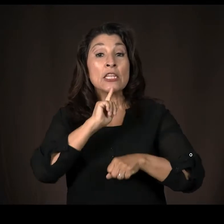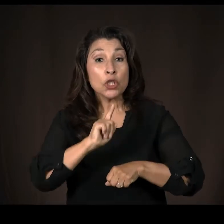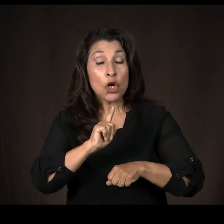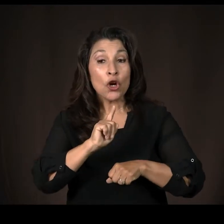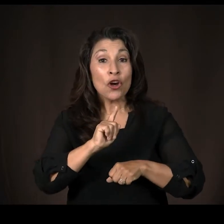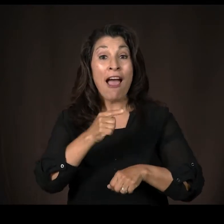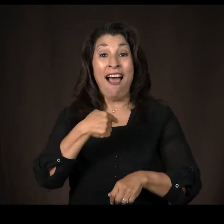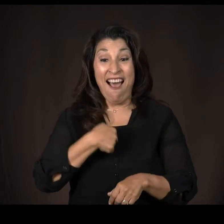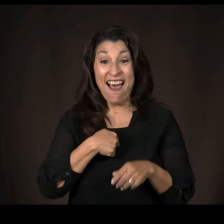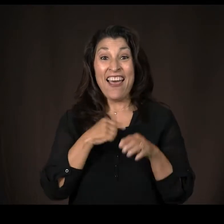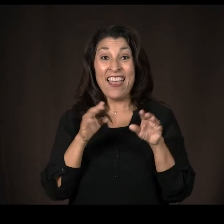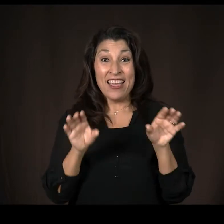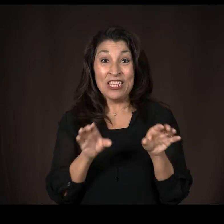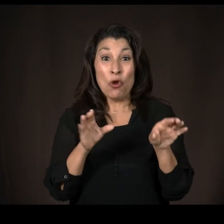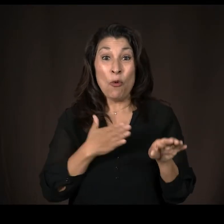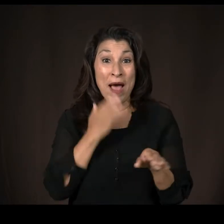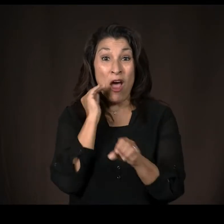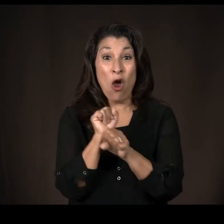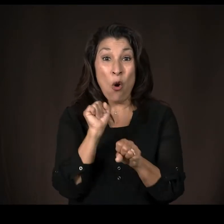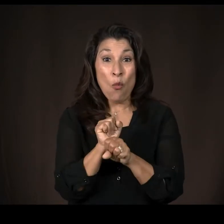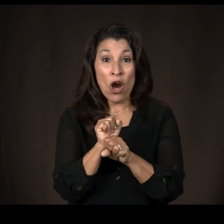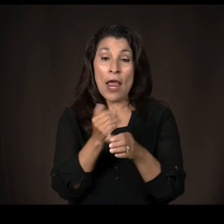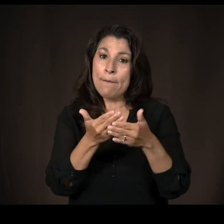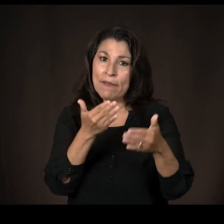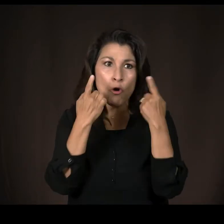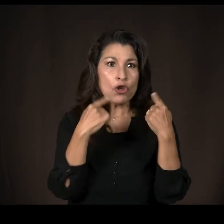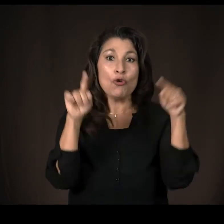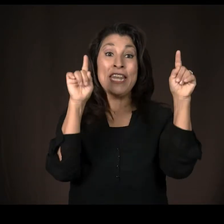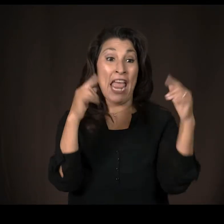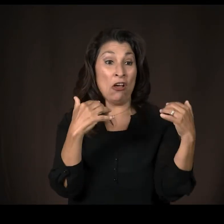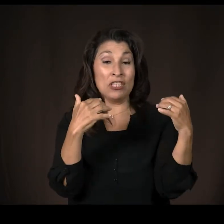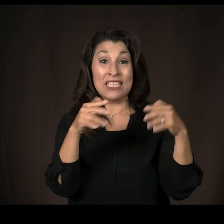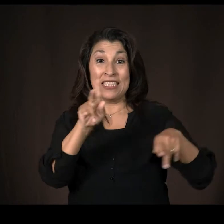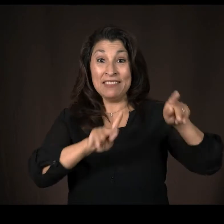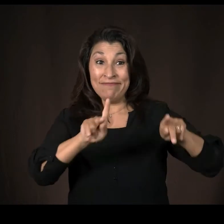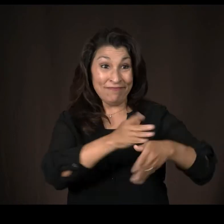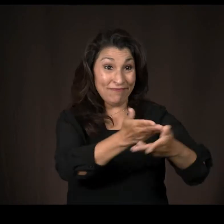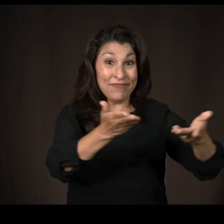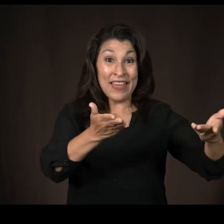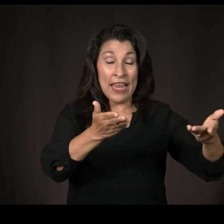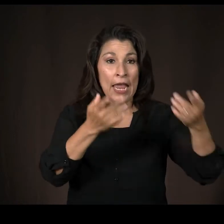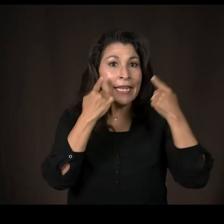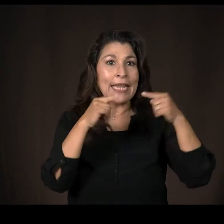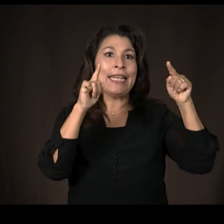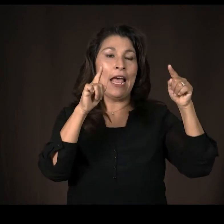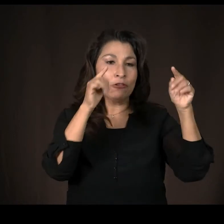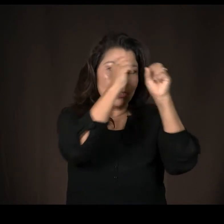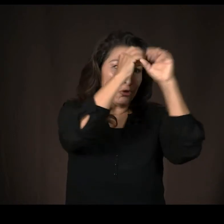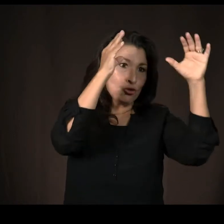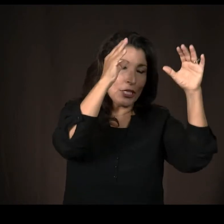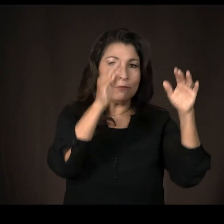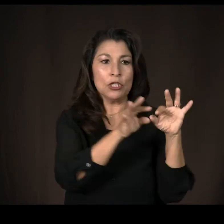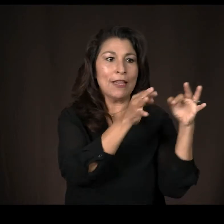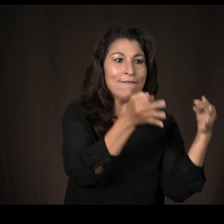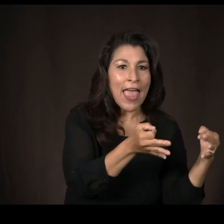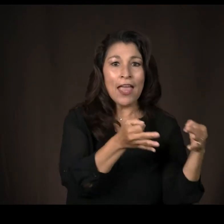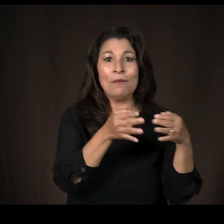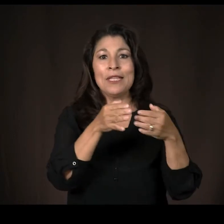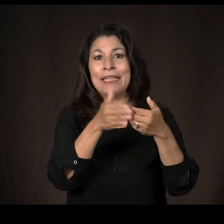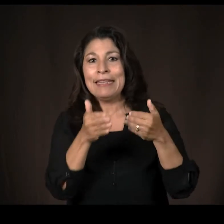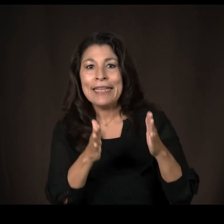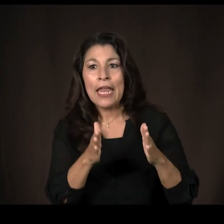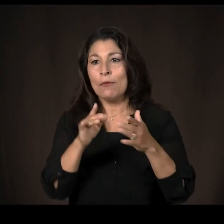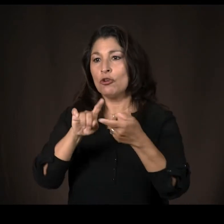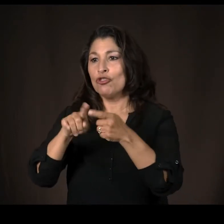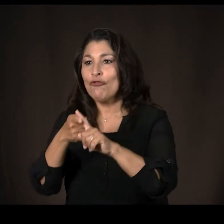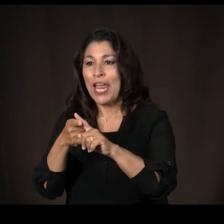Make sure I've done my homework. Before you go public and announce your dream to your family, your friends, your